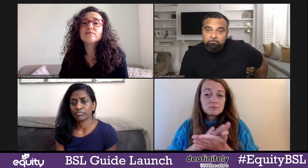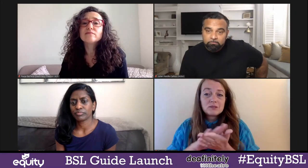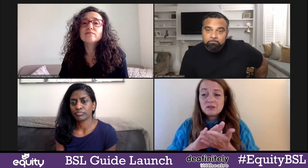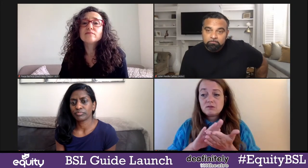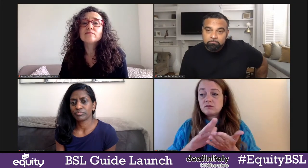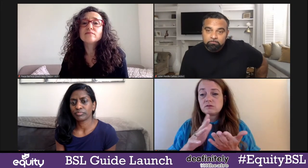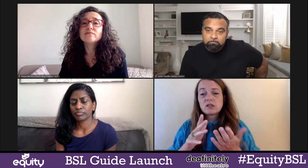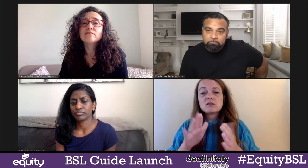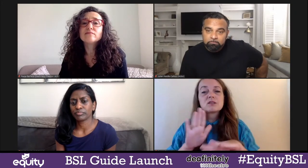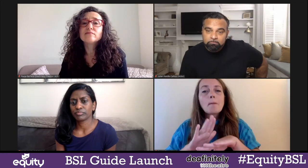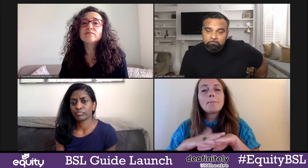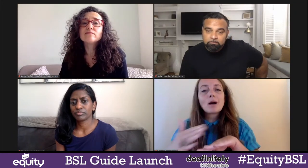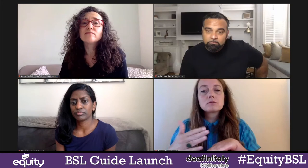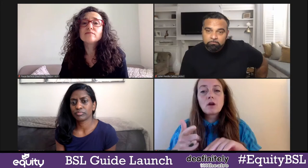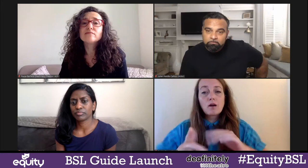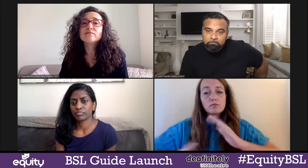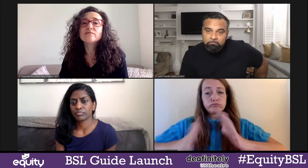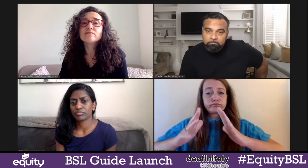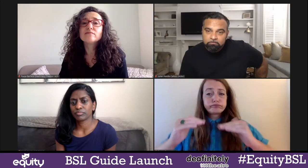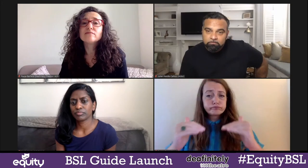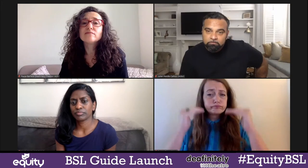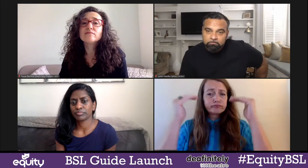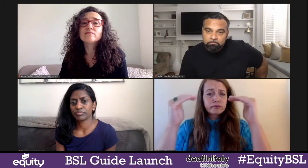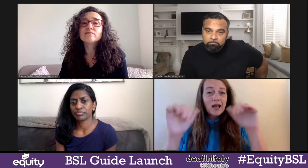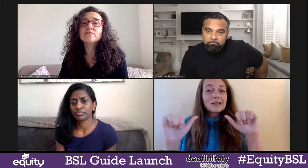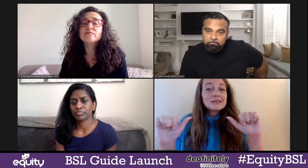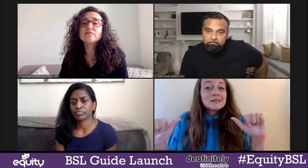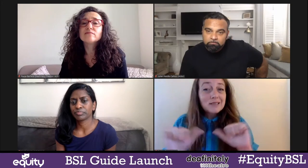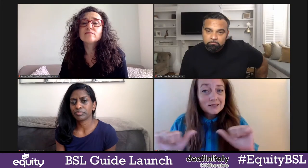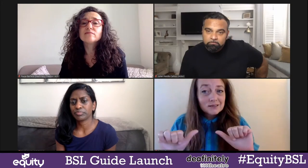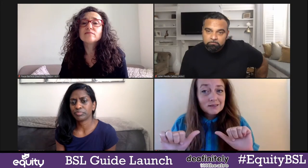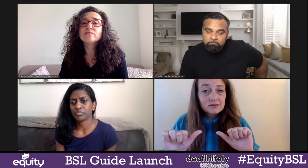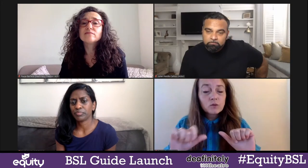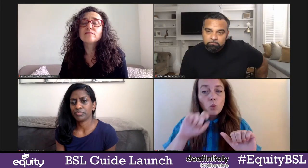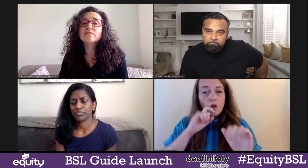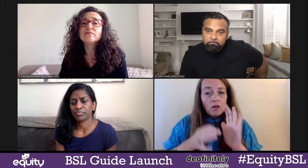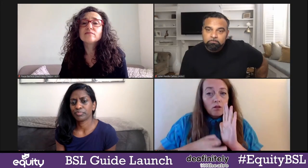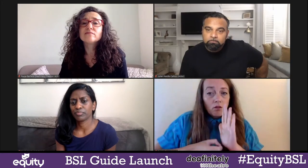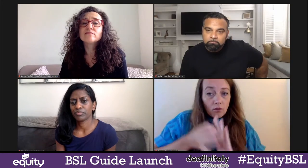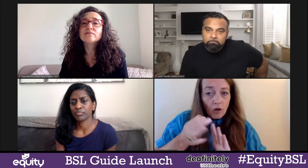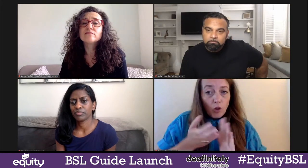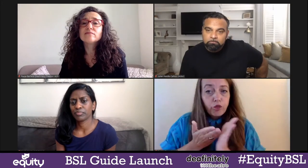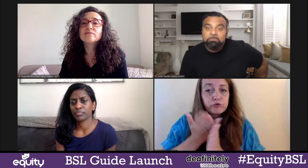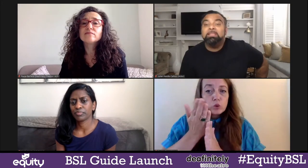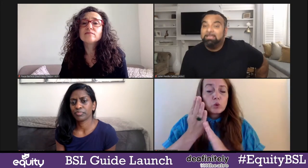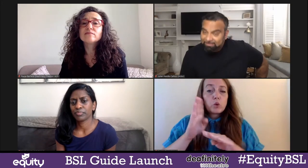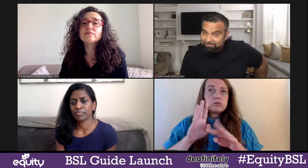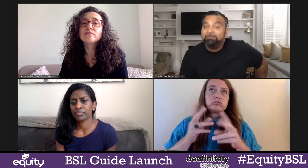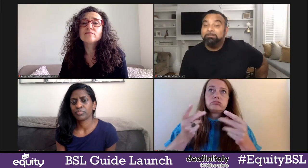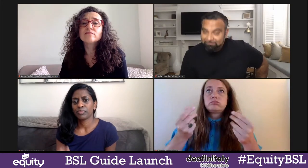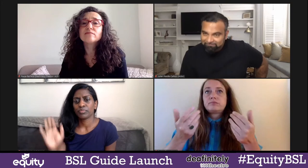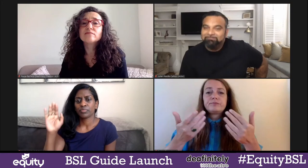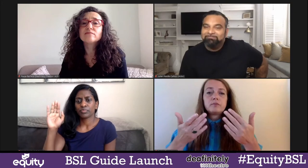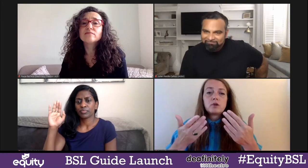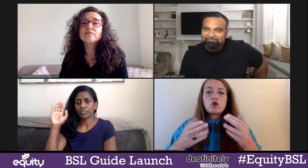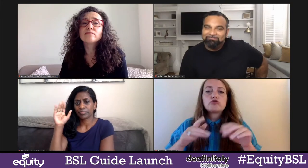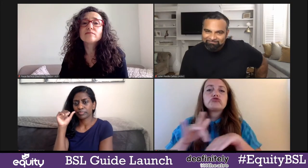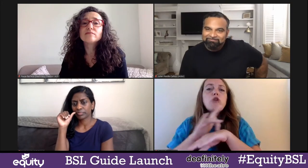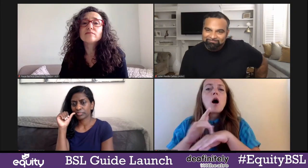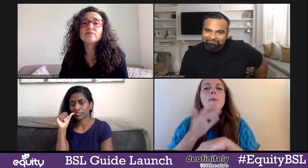But in my earlier auditions for drama school, it may be, well, in